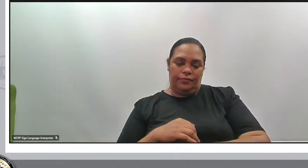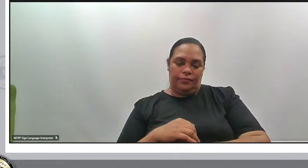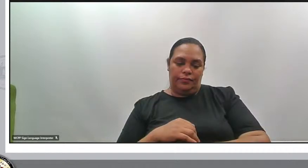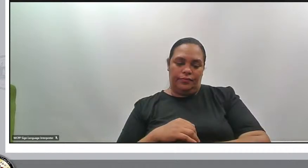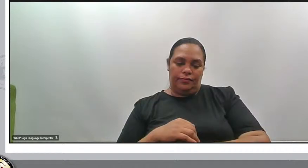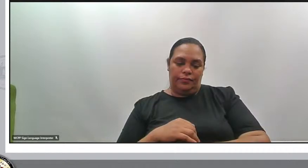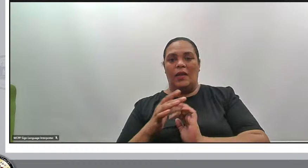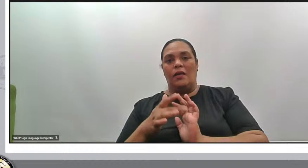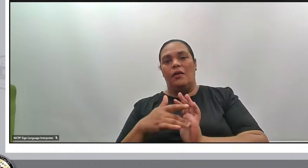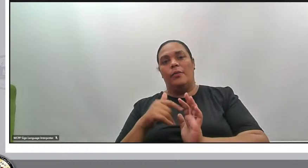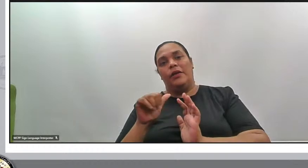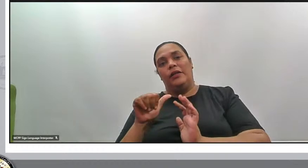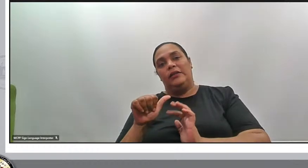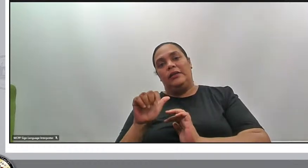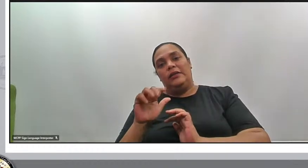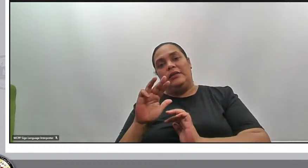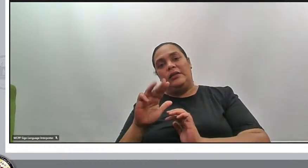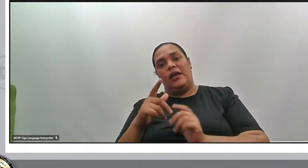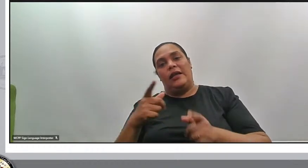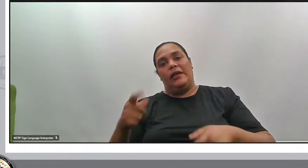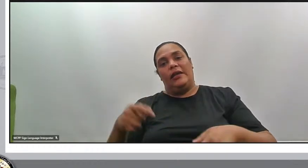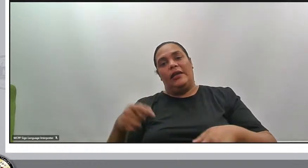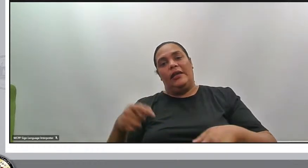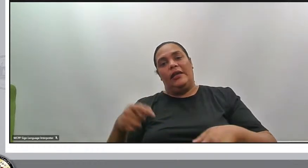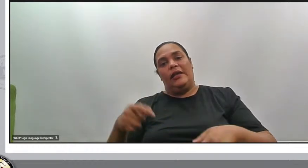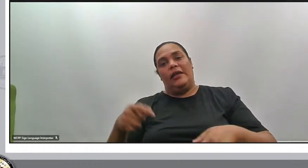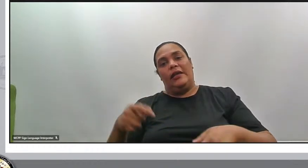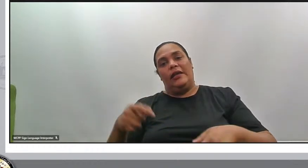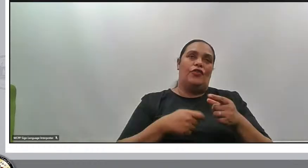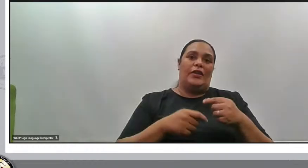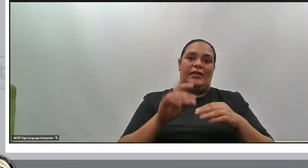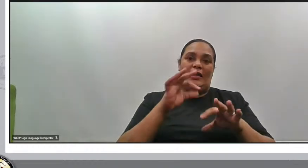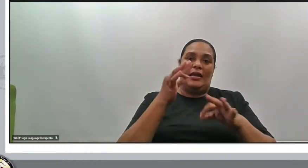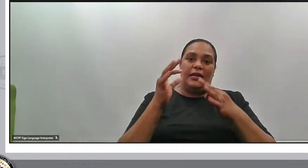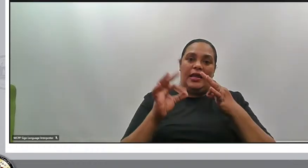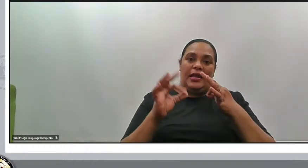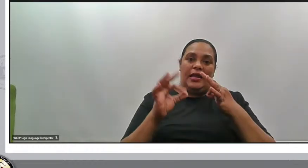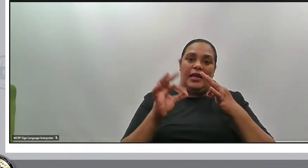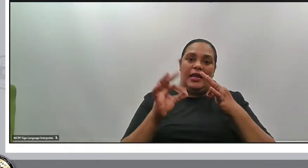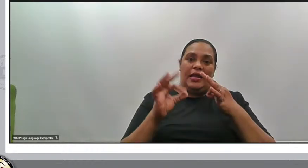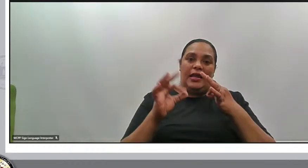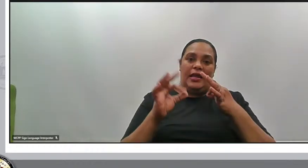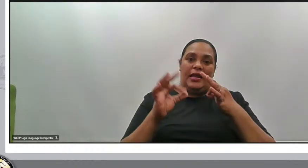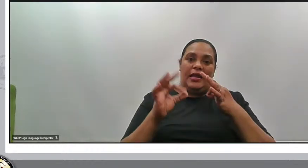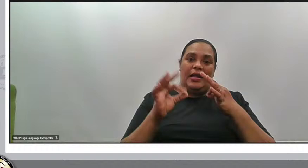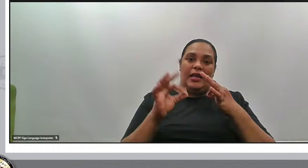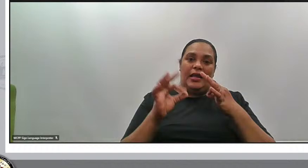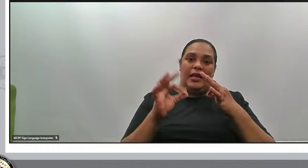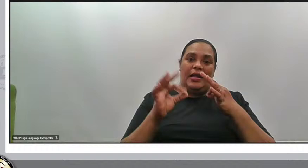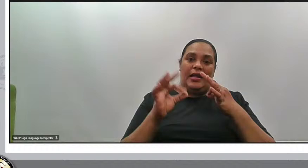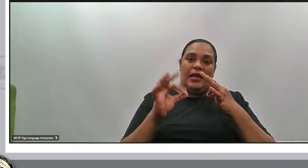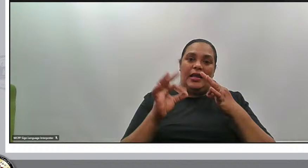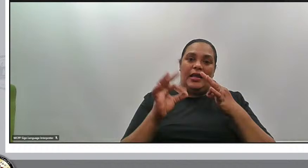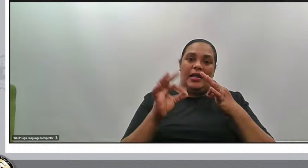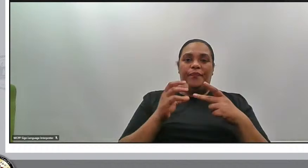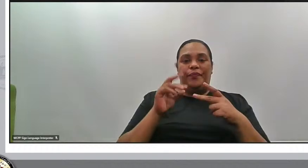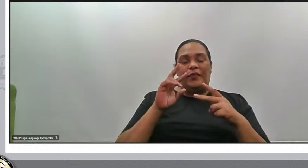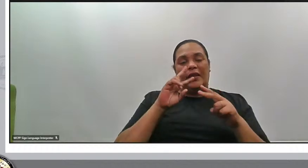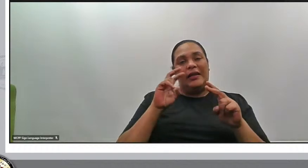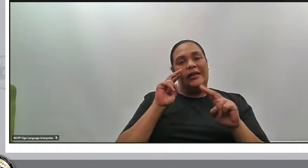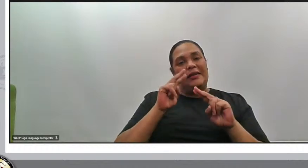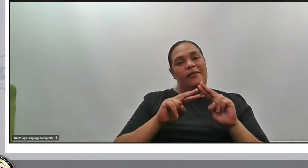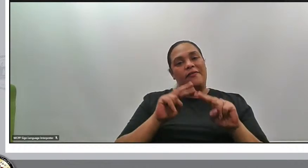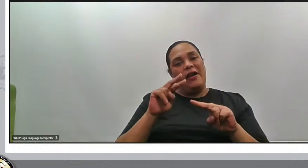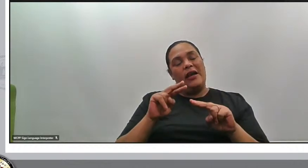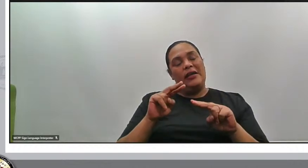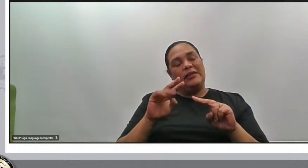On page 69, under expenditure trends analysis, the second sentence says there's a revised